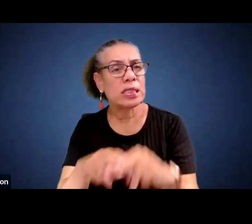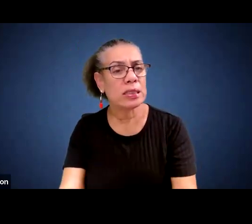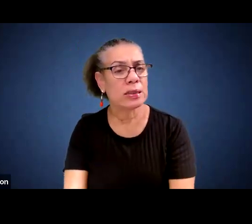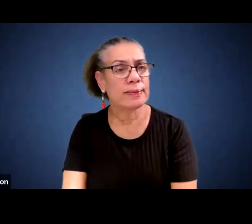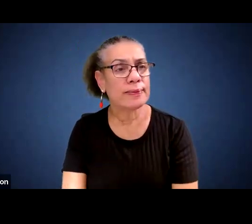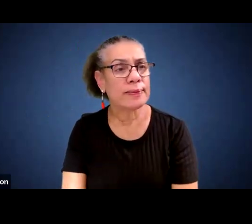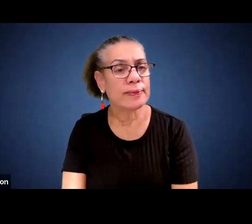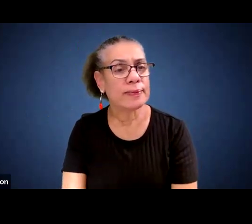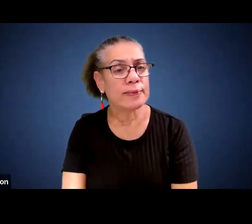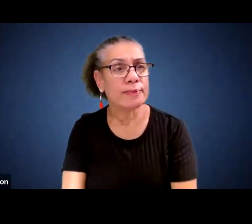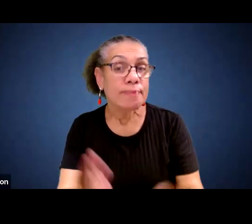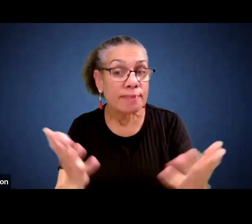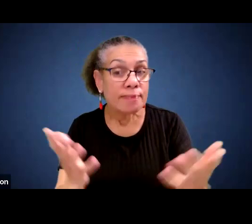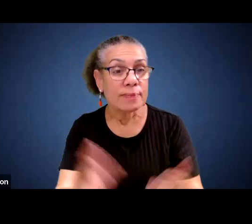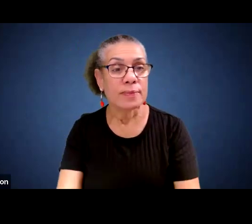Yeah.